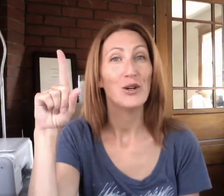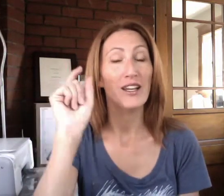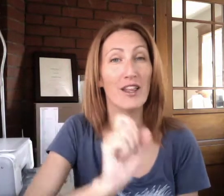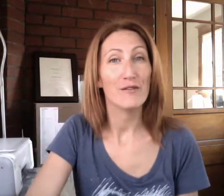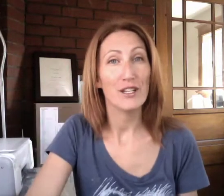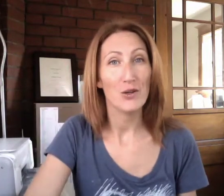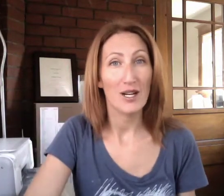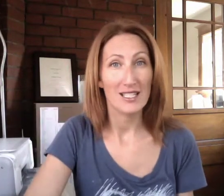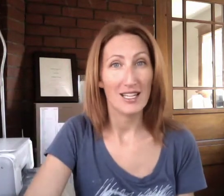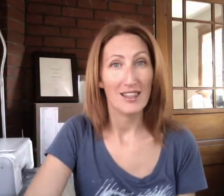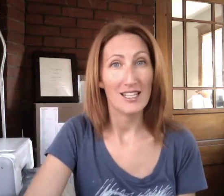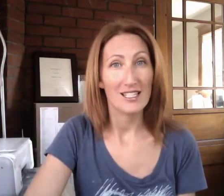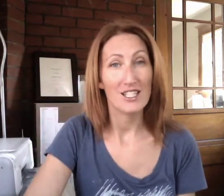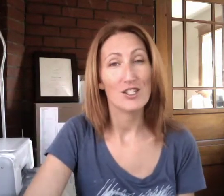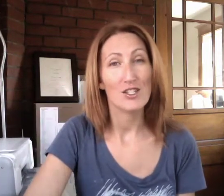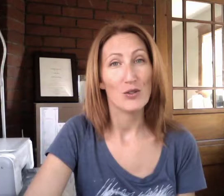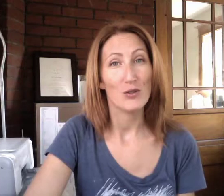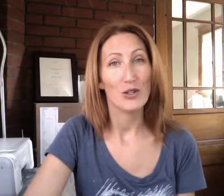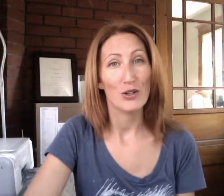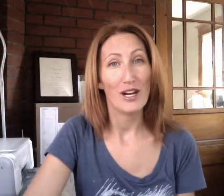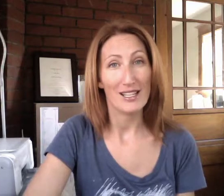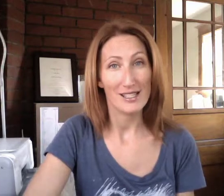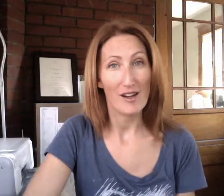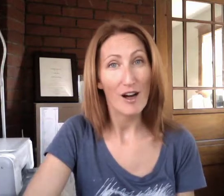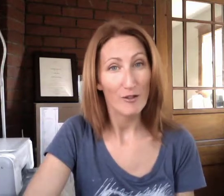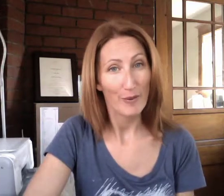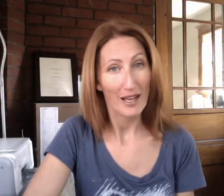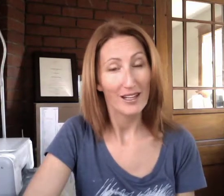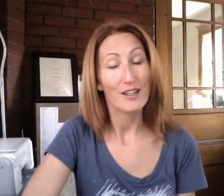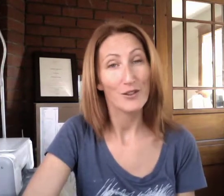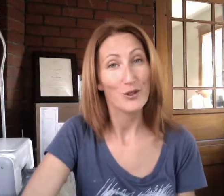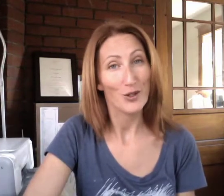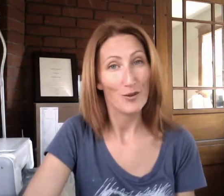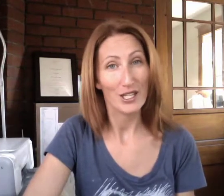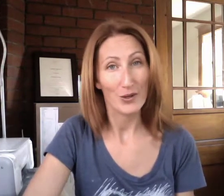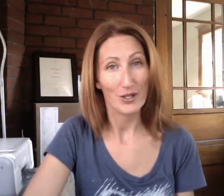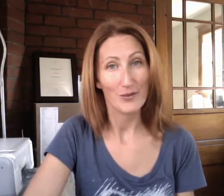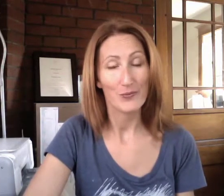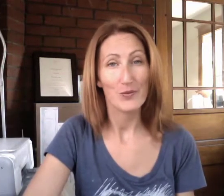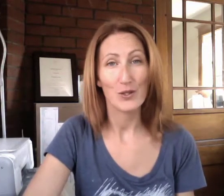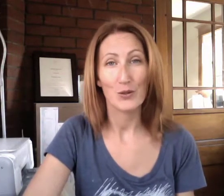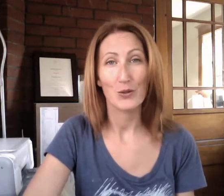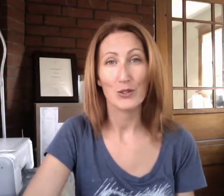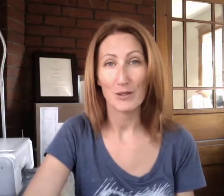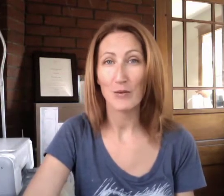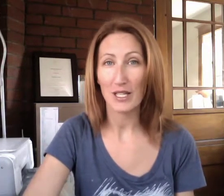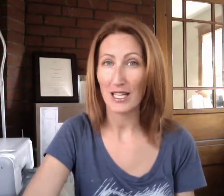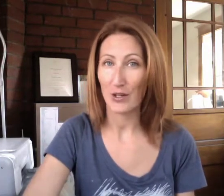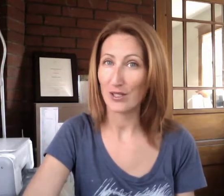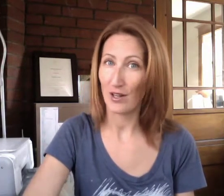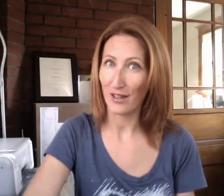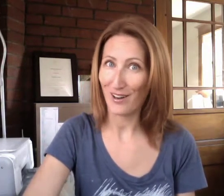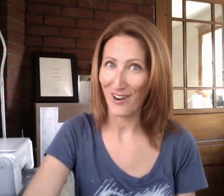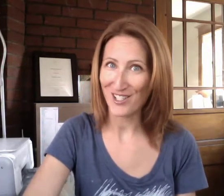another video I did that teaches you your ASL alphabet if you don't already know it. So trust me when I tell you it's not that hard to